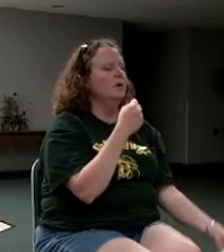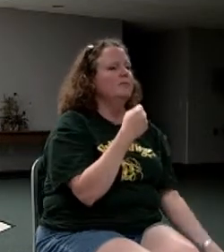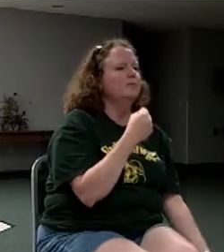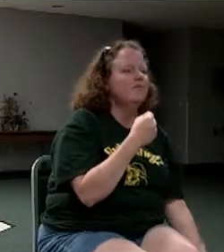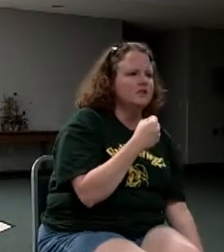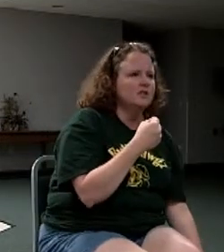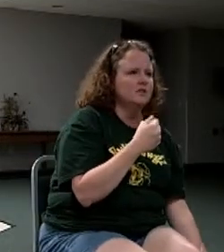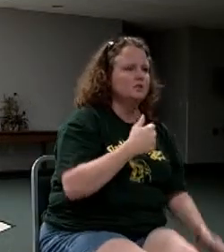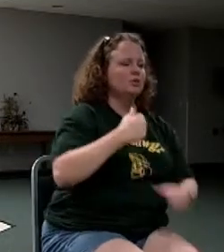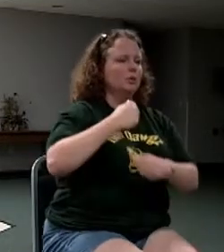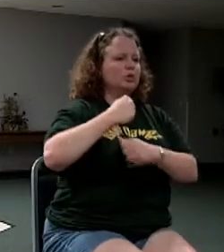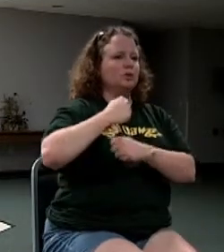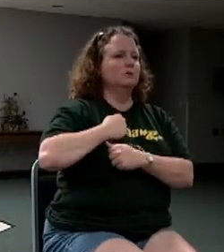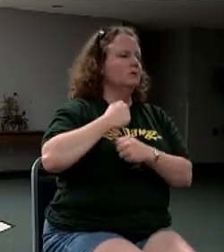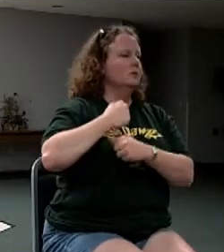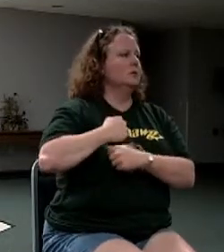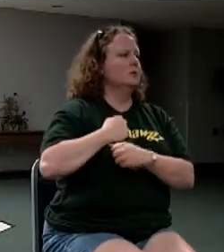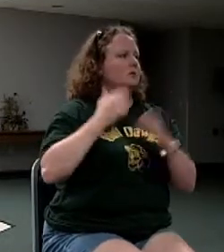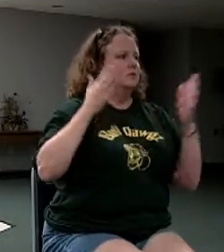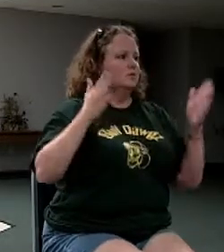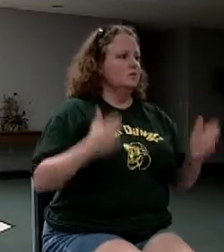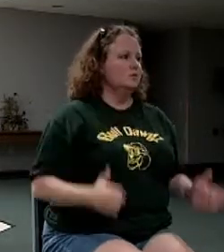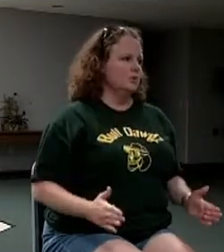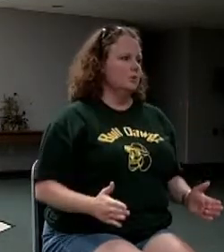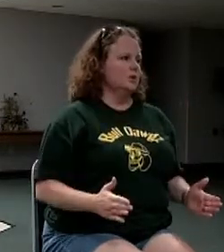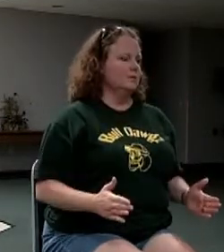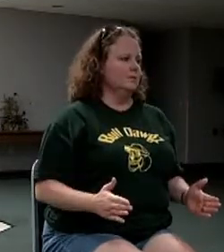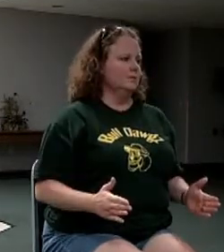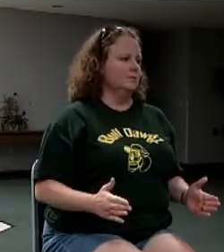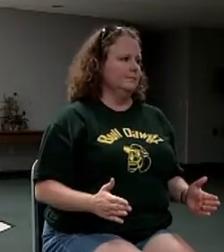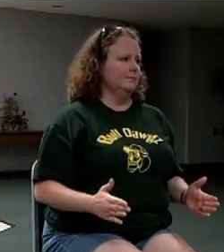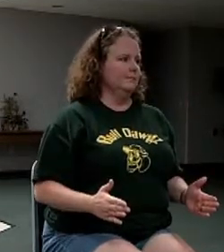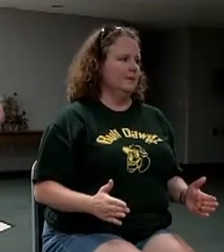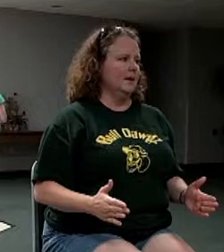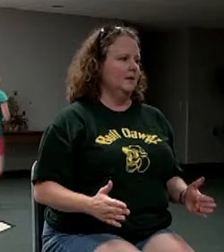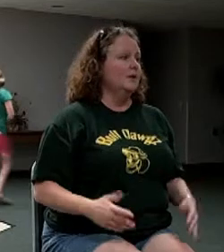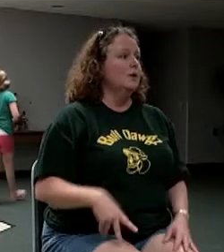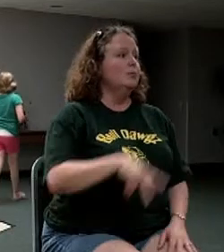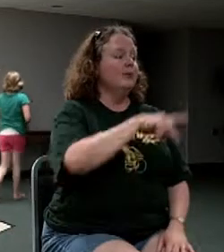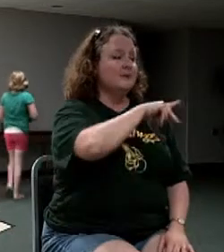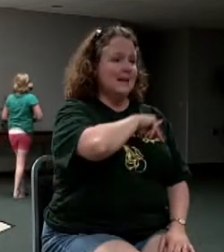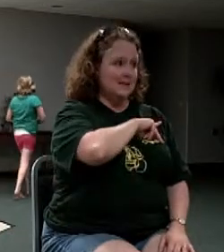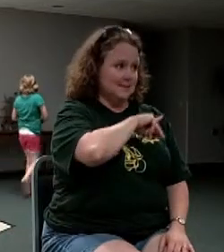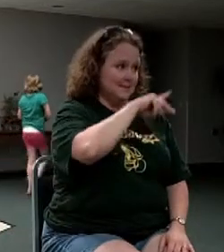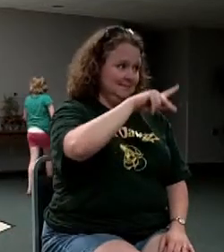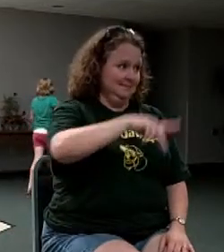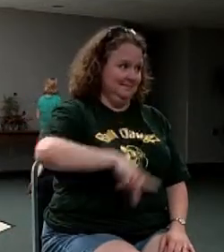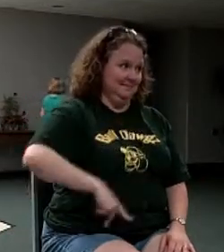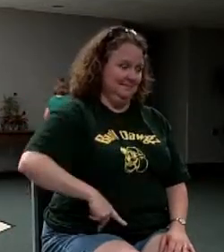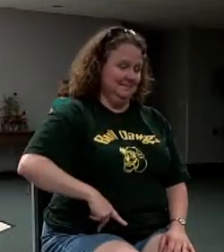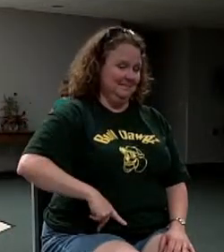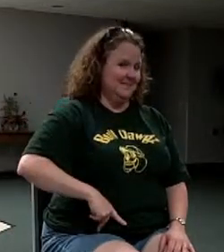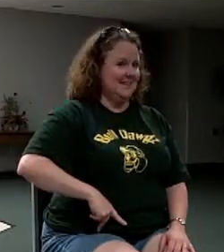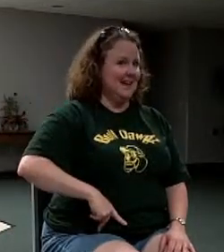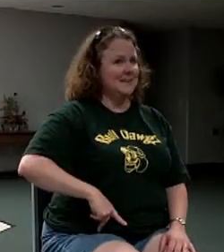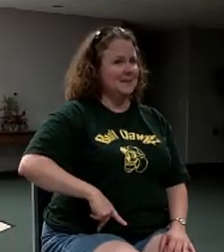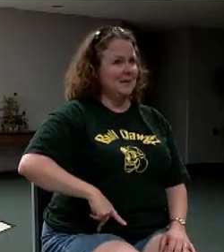of professions. Soldier, soldier. Okay. Princess. Not necessarily